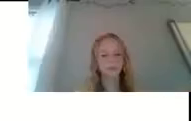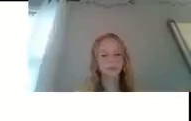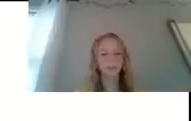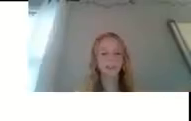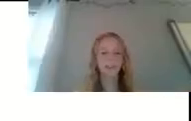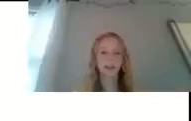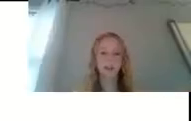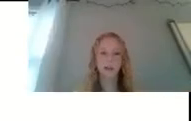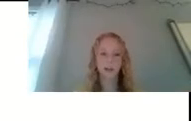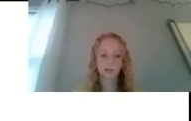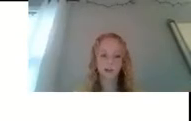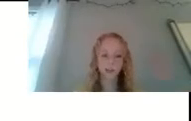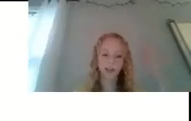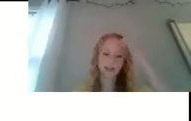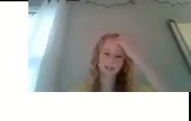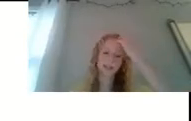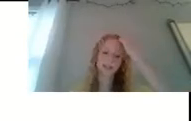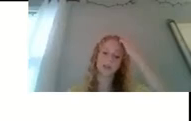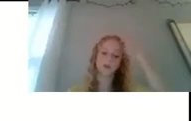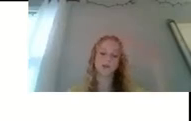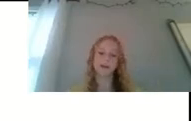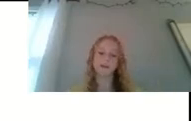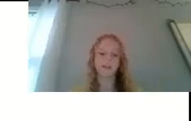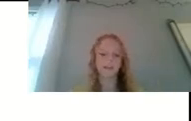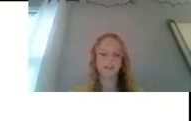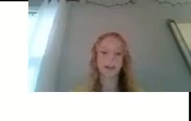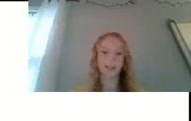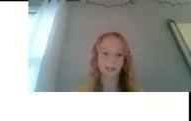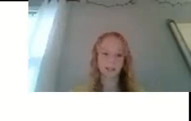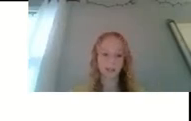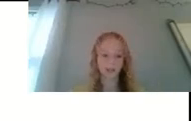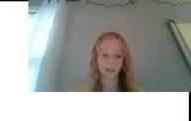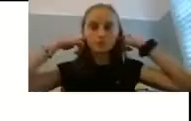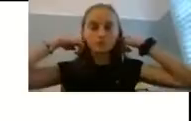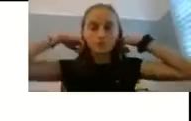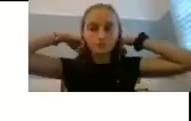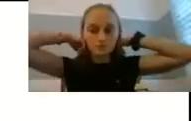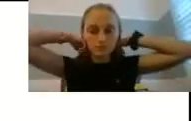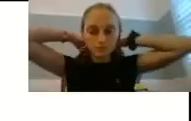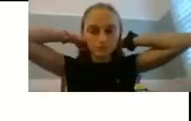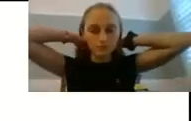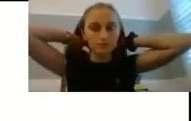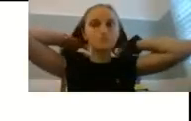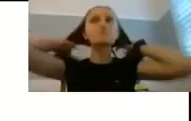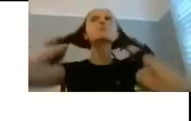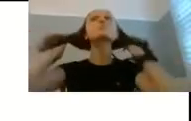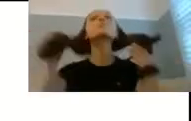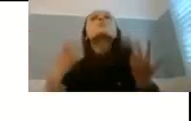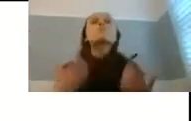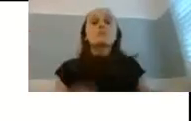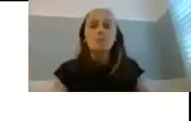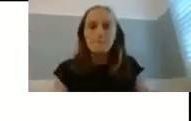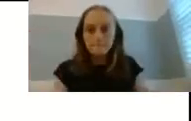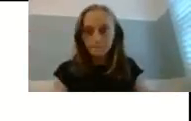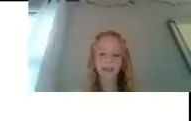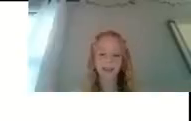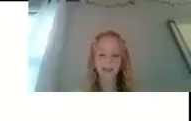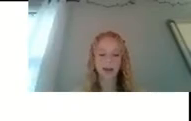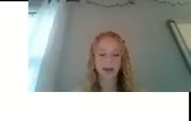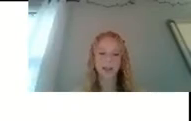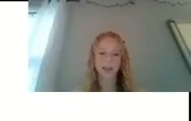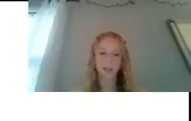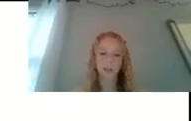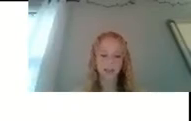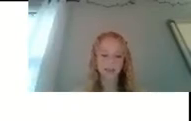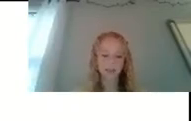So just like any other language ASL has its own grammar syntax and special rules. First and foremost it's important to keep in mind that ASL